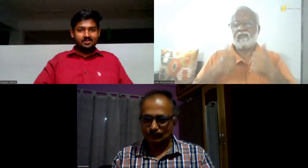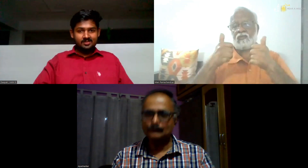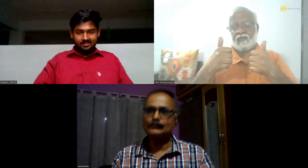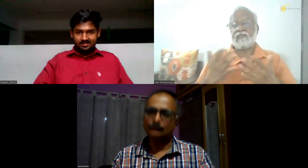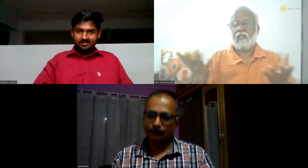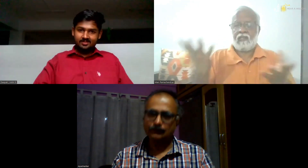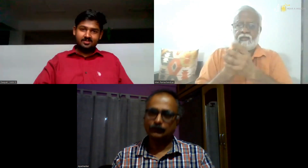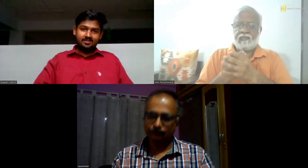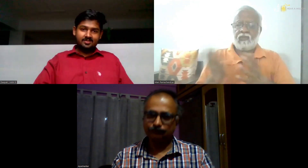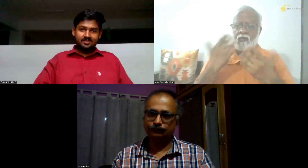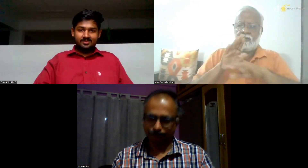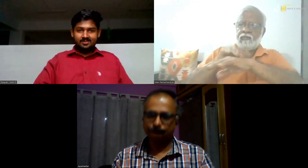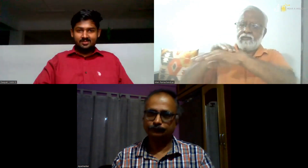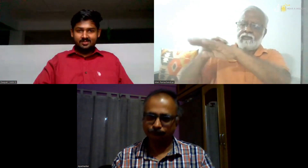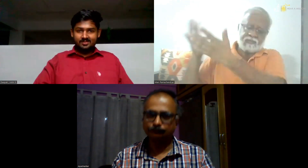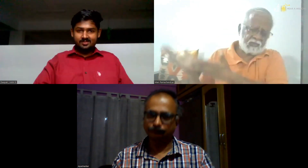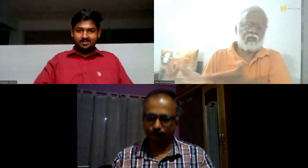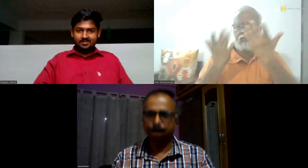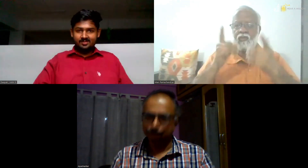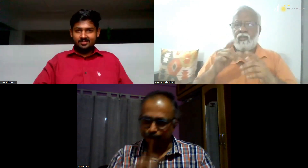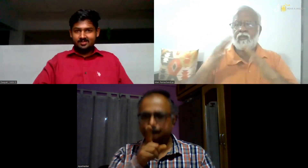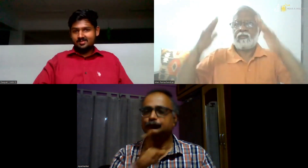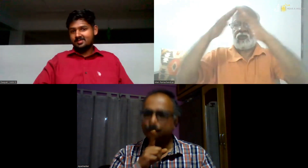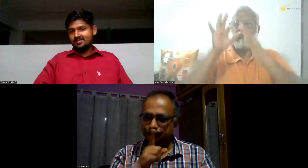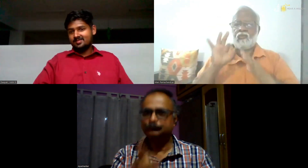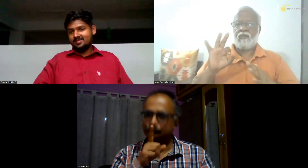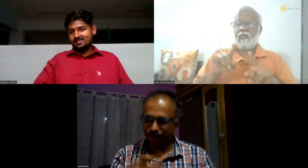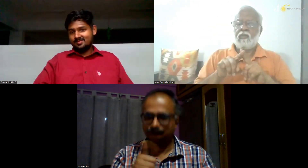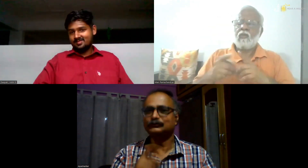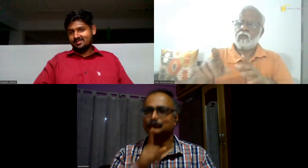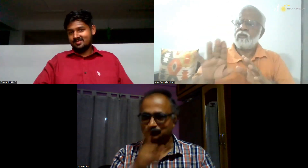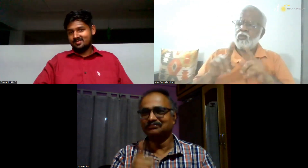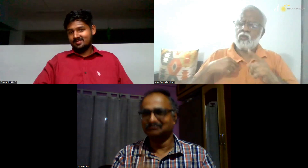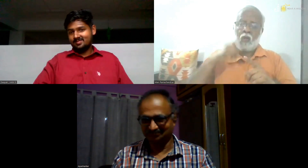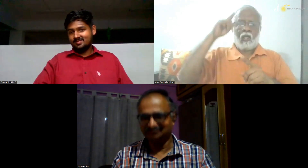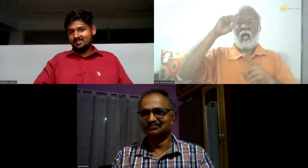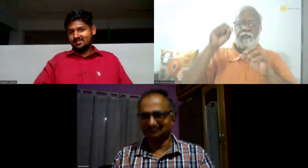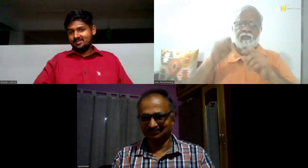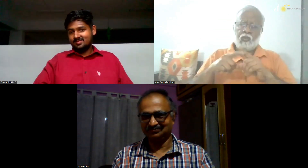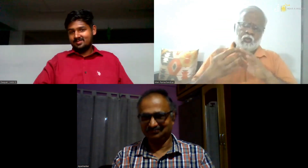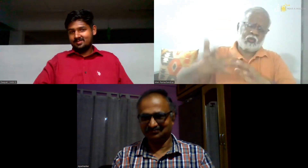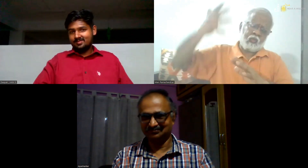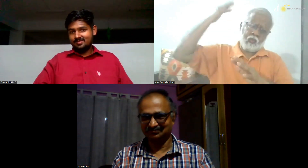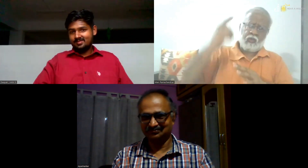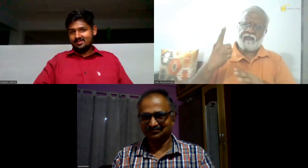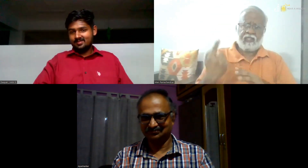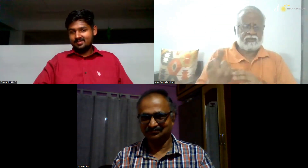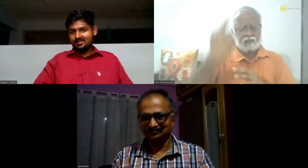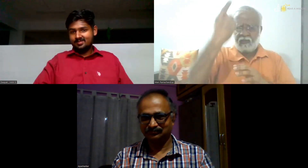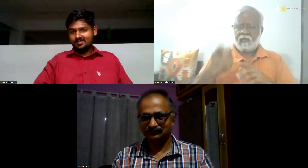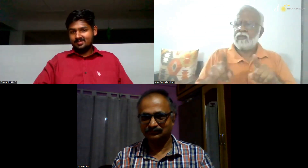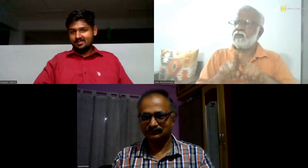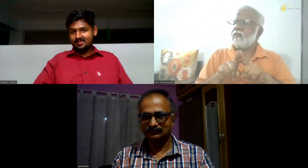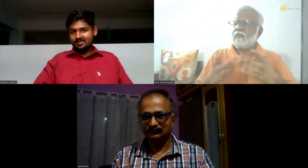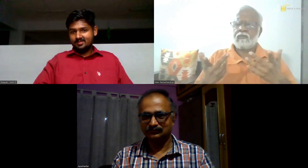So the places, the Lord Shiva shrine and all, I would like to go. And these are all good